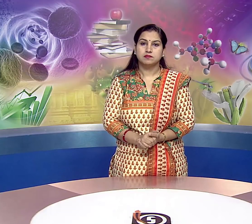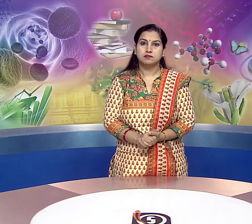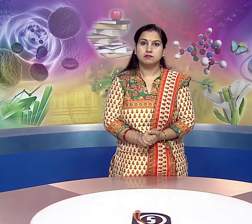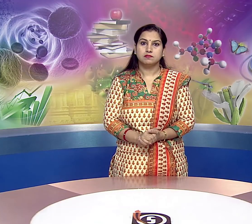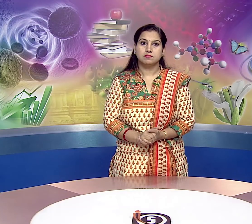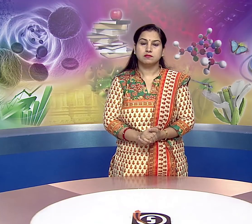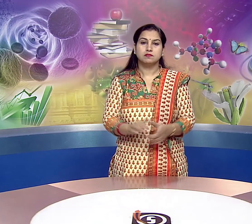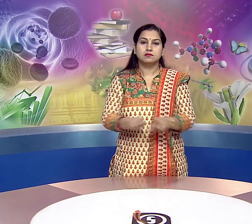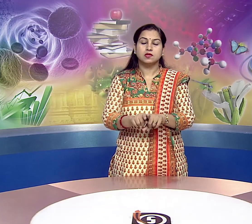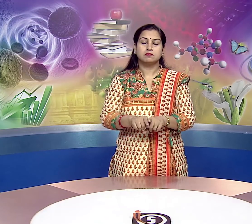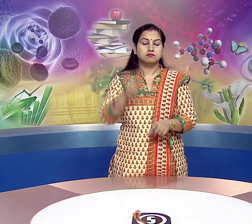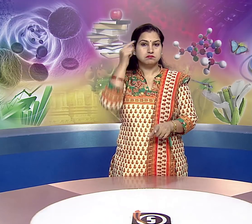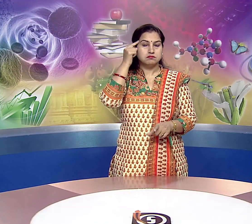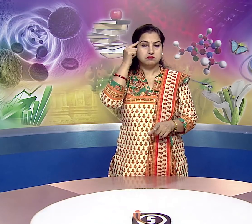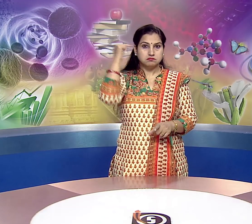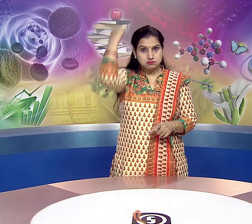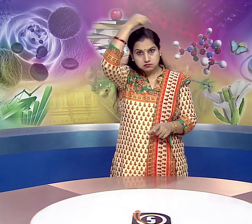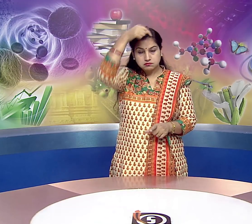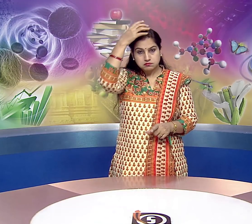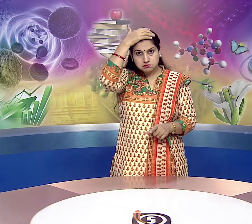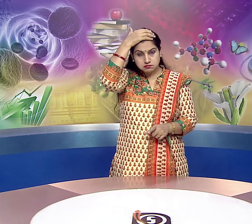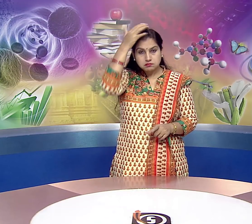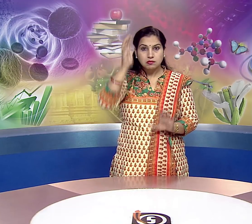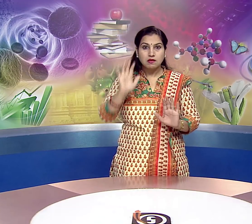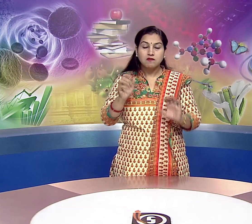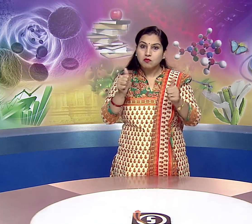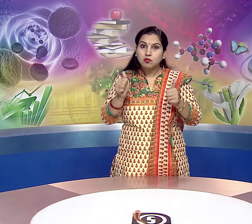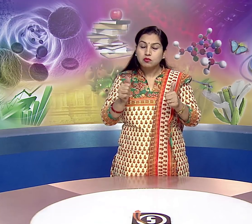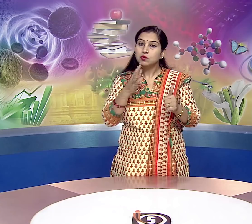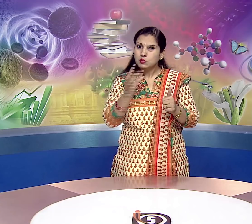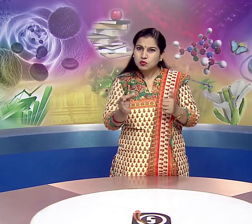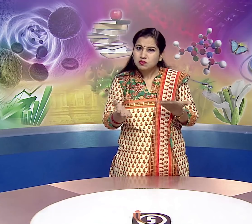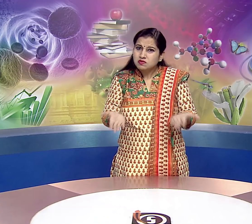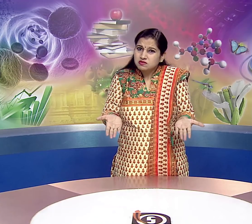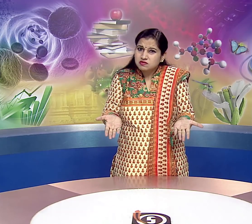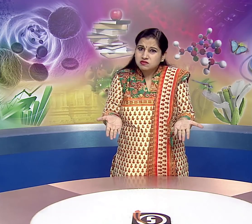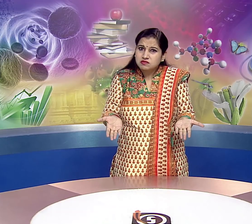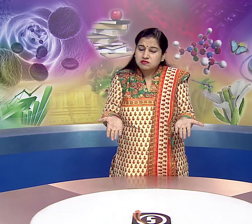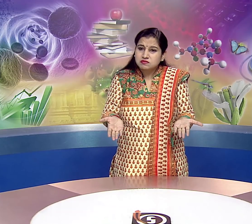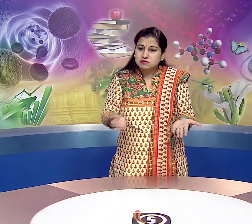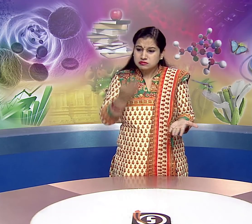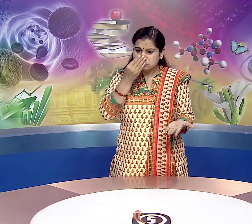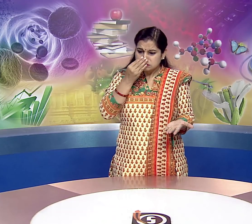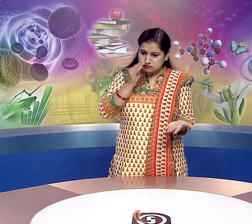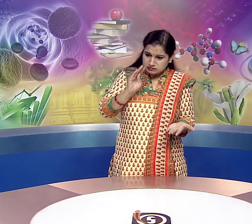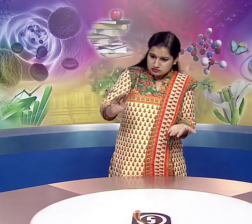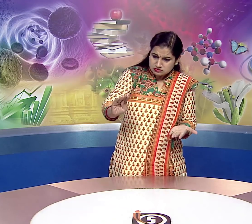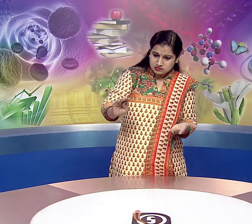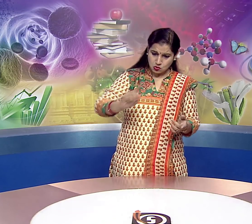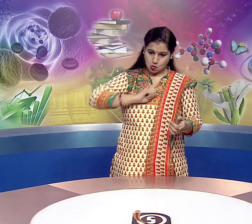superior intellect actually are an insult to their own